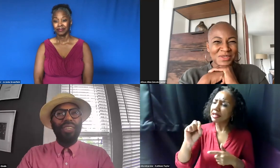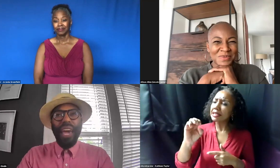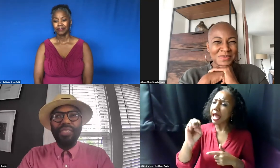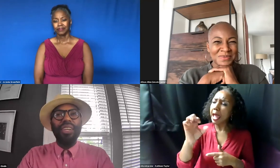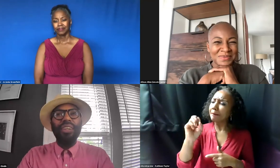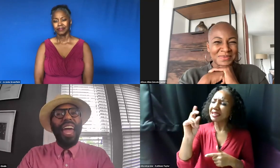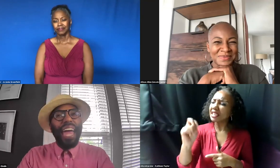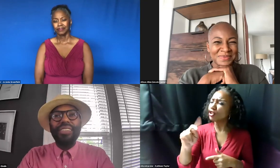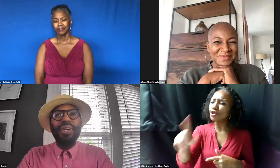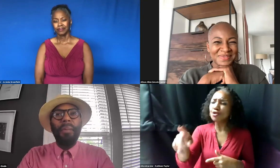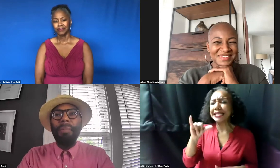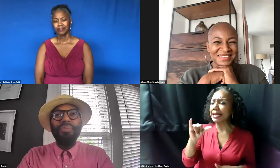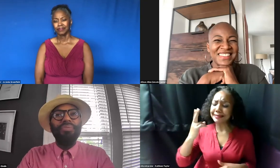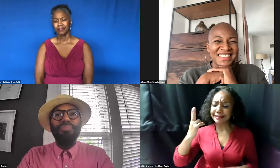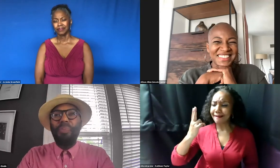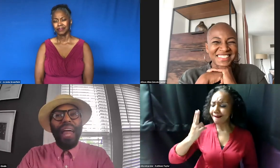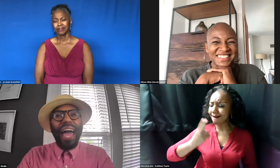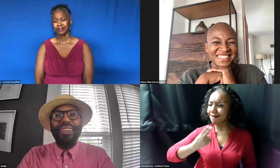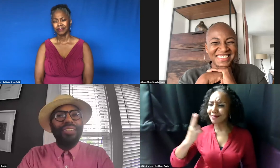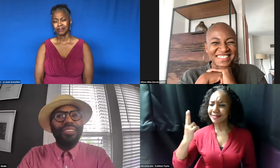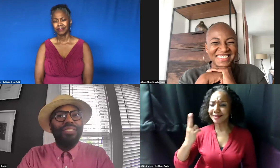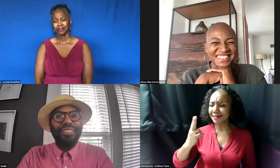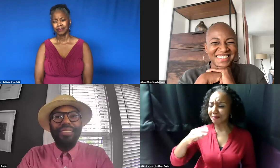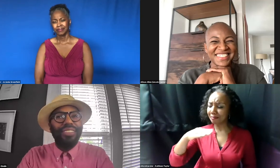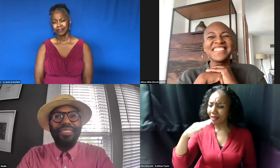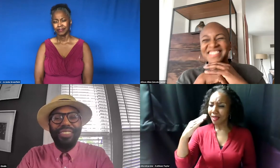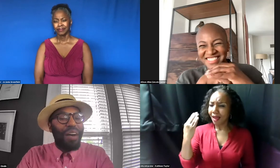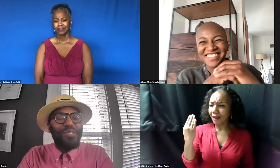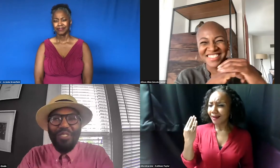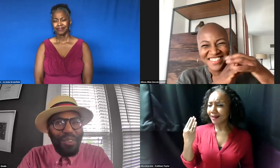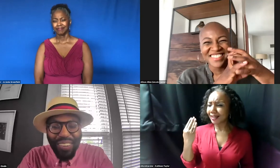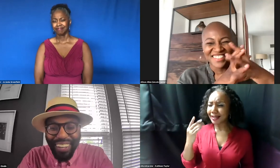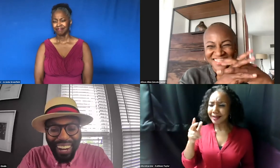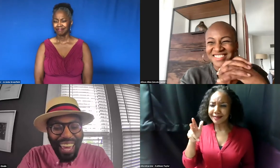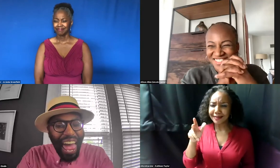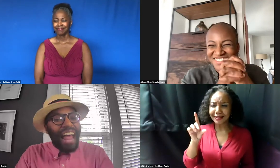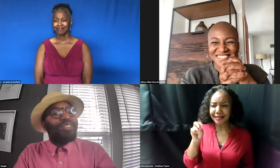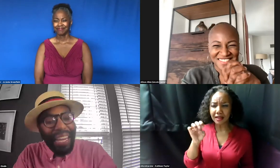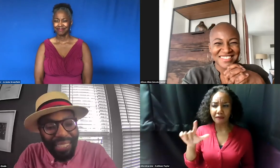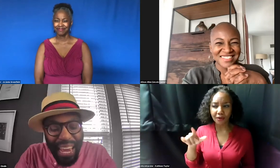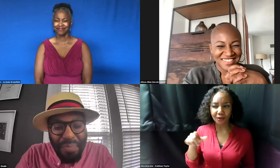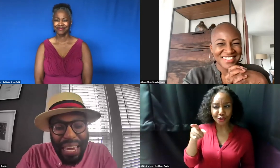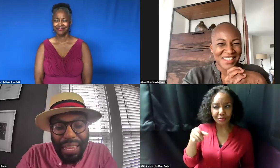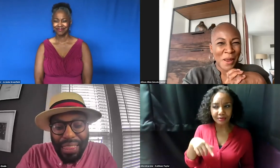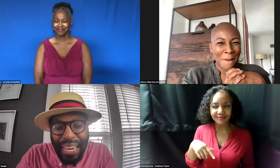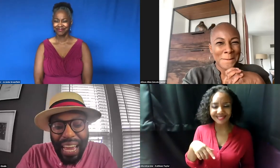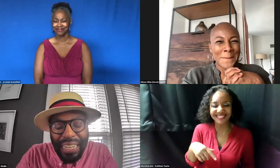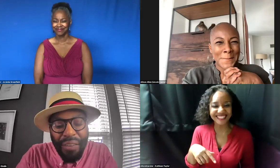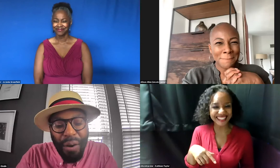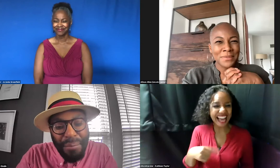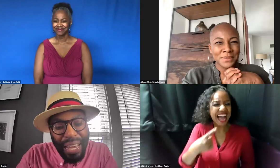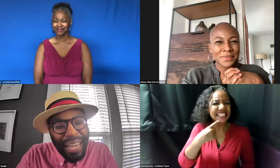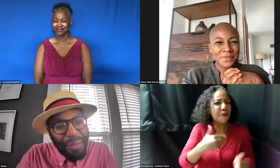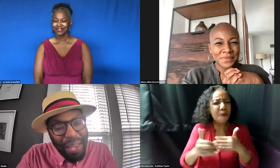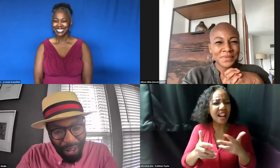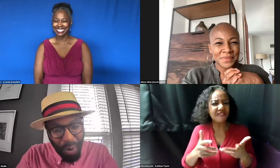you sexy, handsome, black devil you. Right? So I say to me the things I need